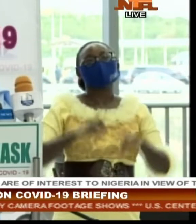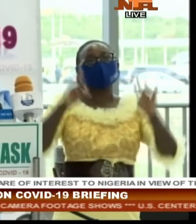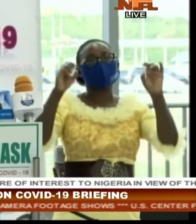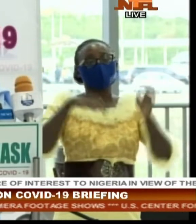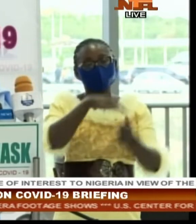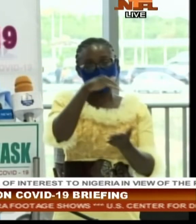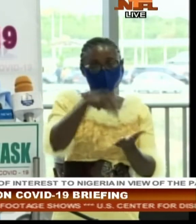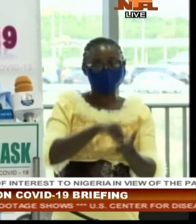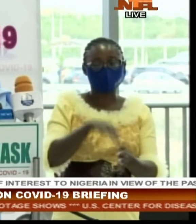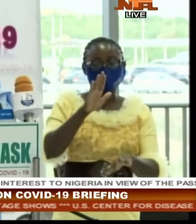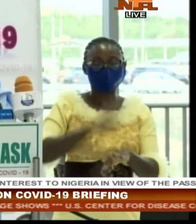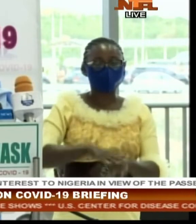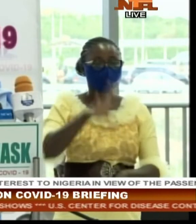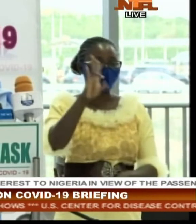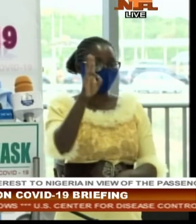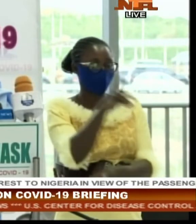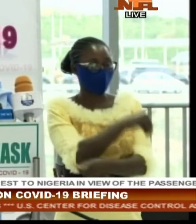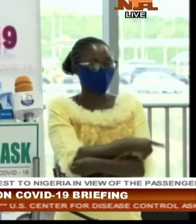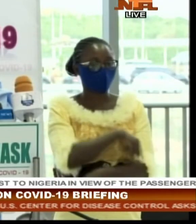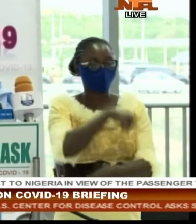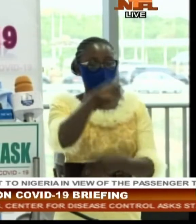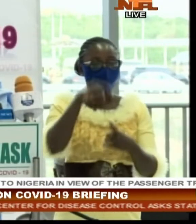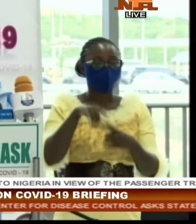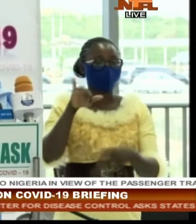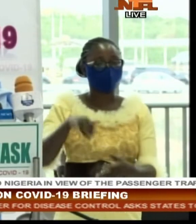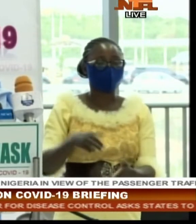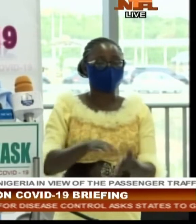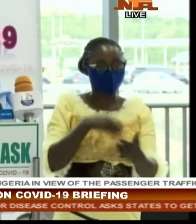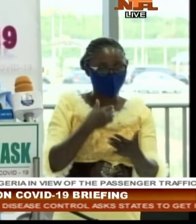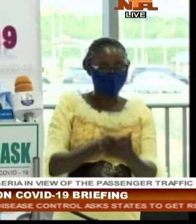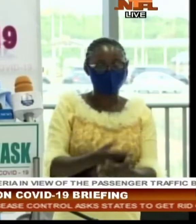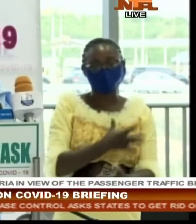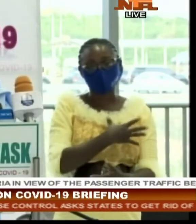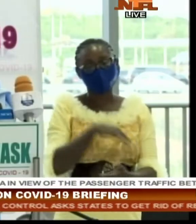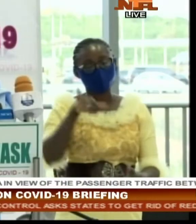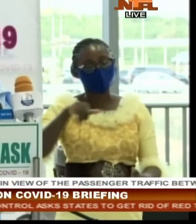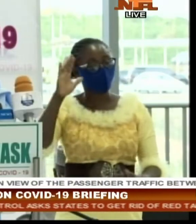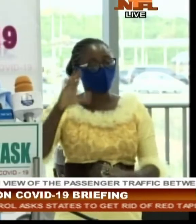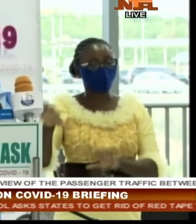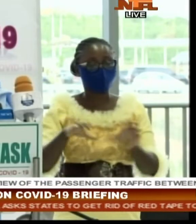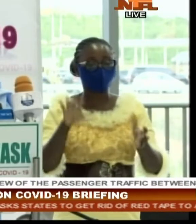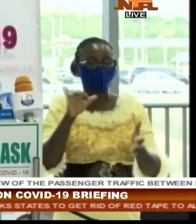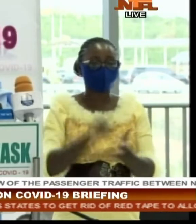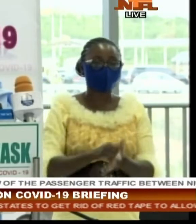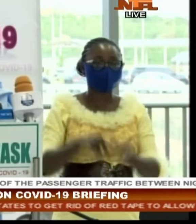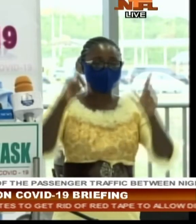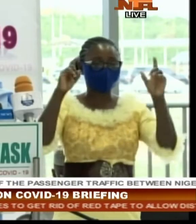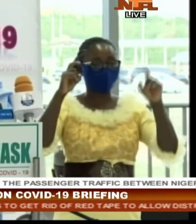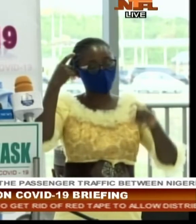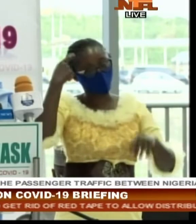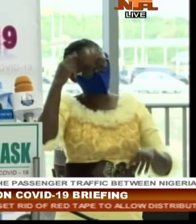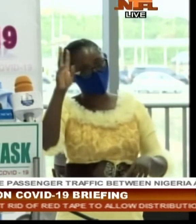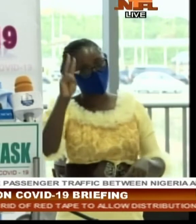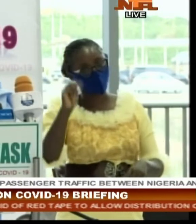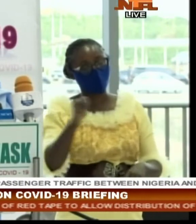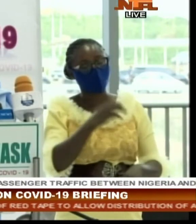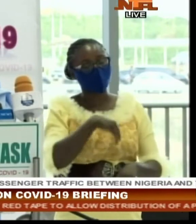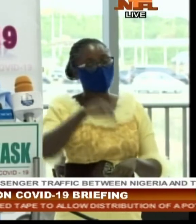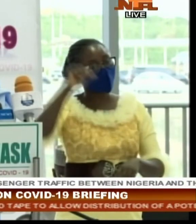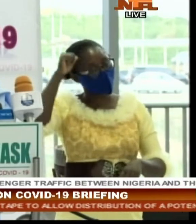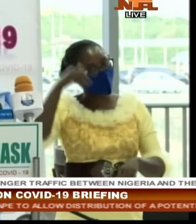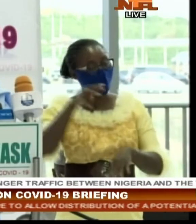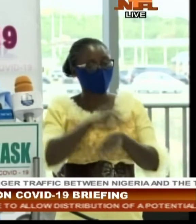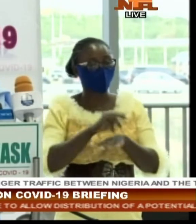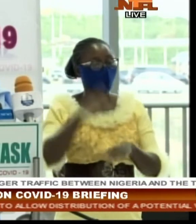day of arrival. Samples will be taken and COVID-19 PCR test done. A reminder text message may